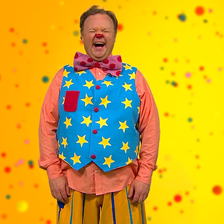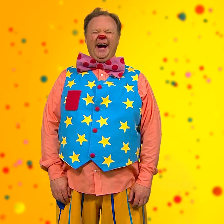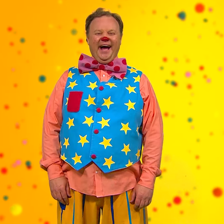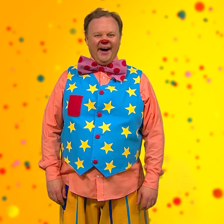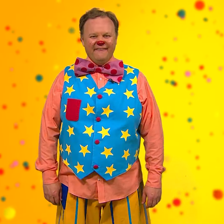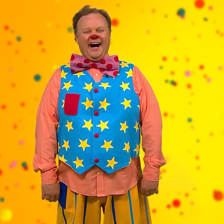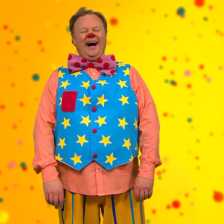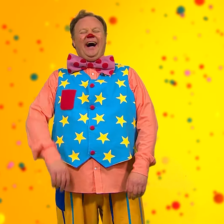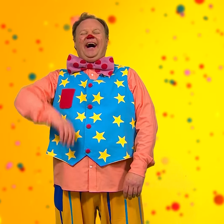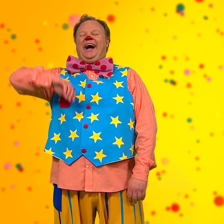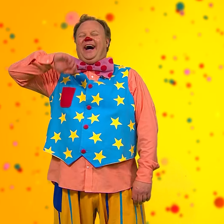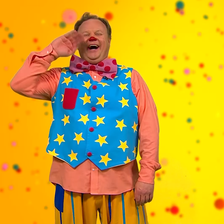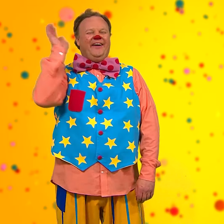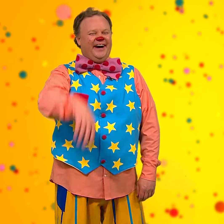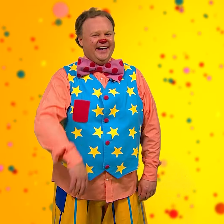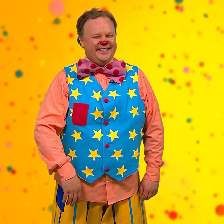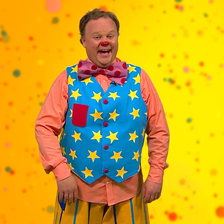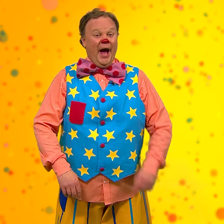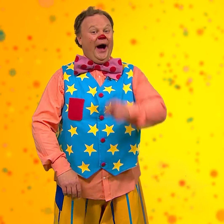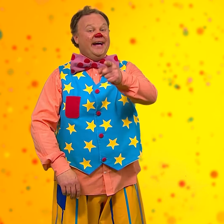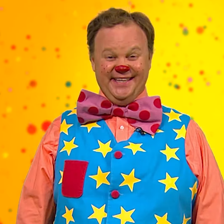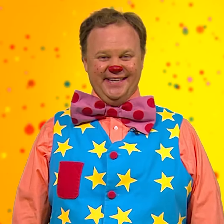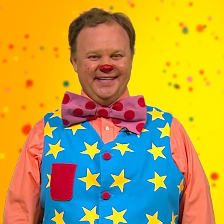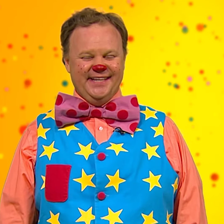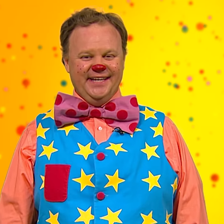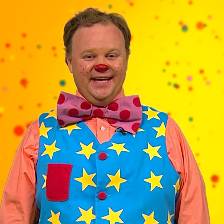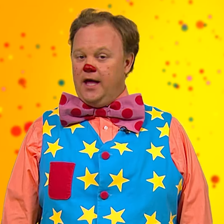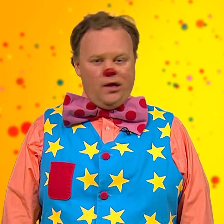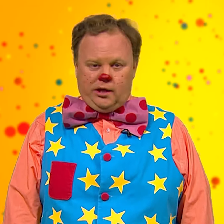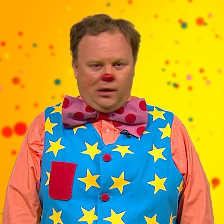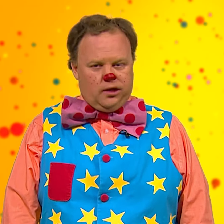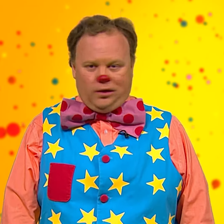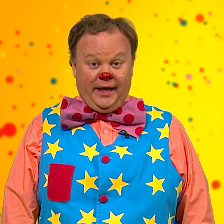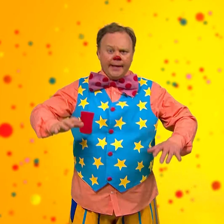Woohoo!